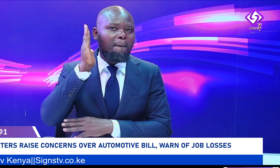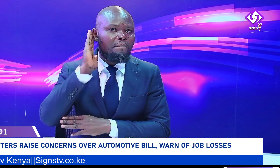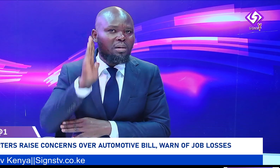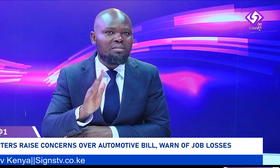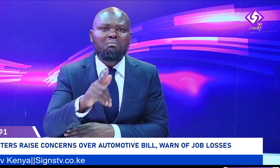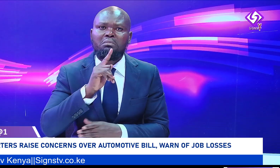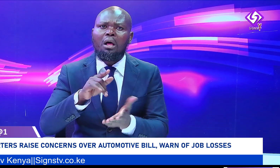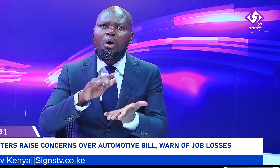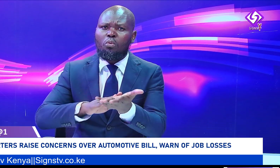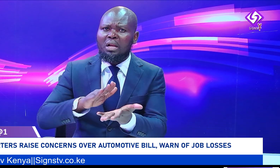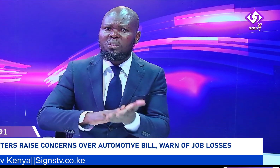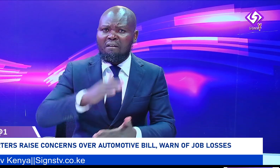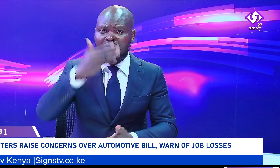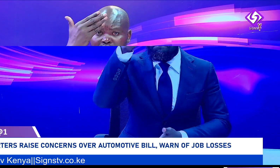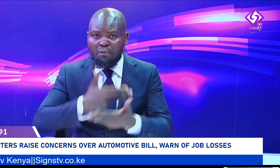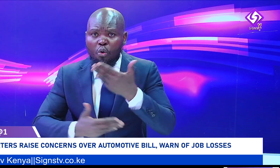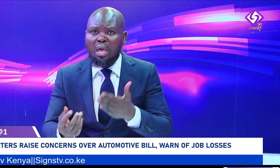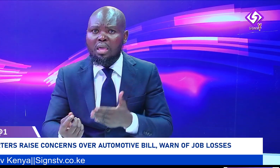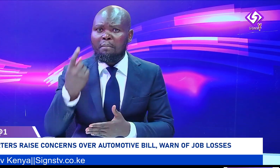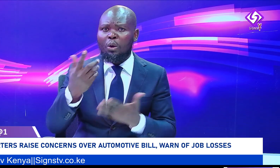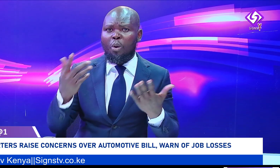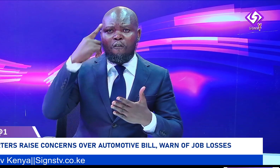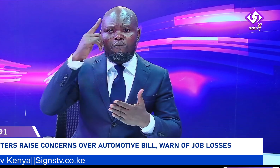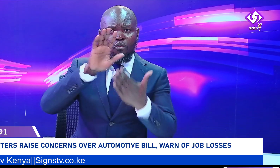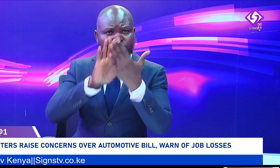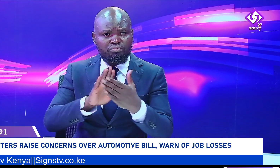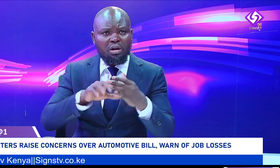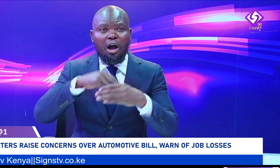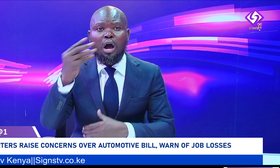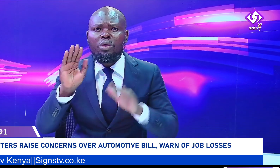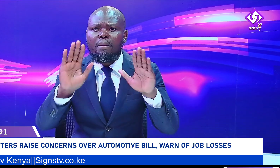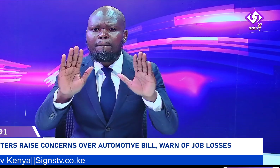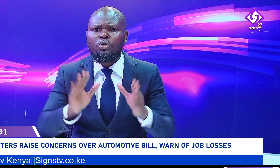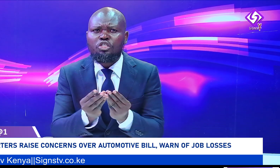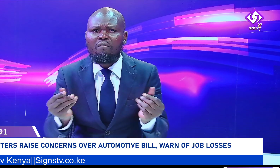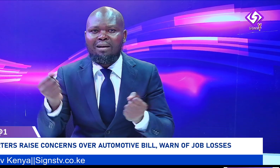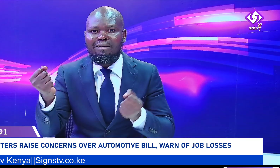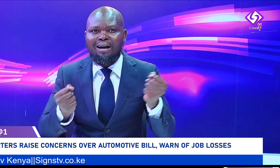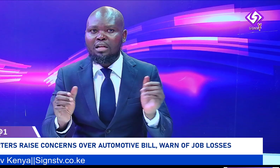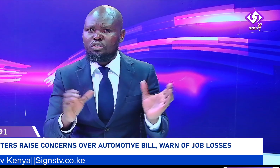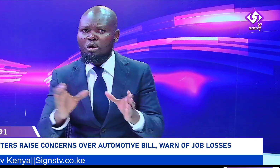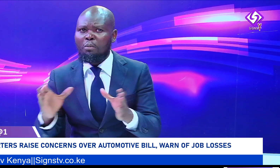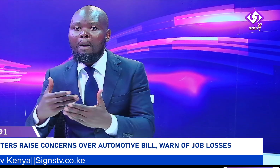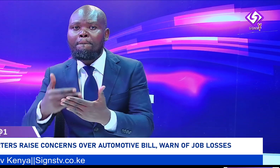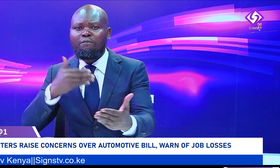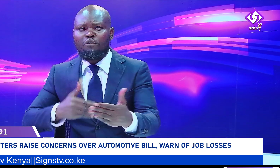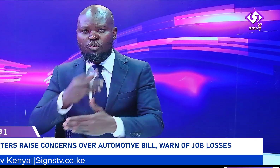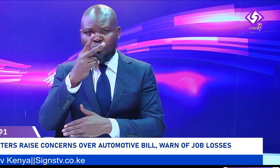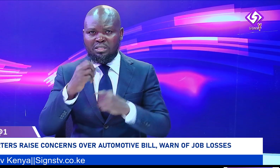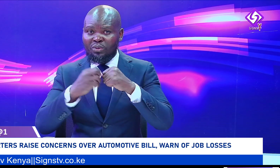Otieno recommended a phased approach for phasing out imported cars registered before 2019.